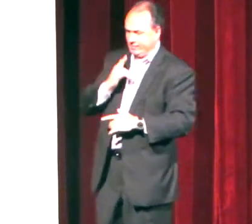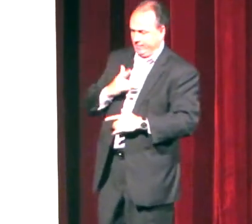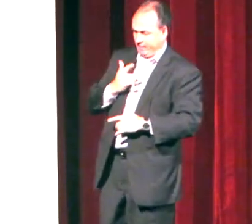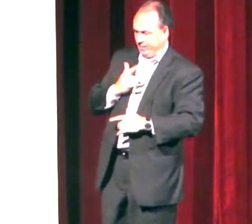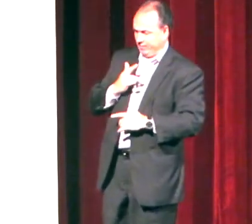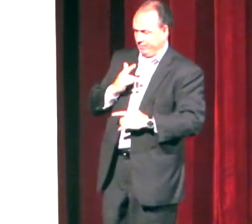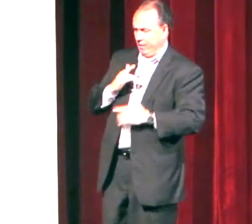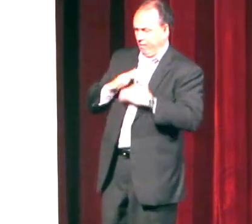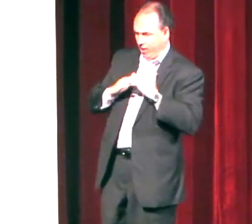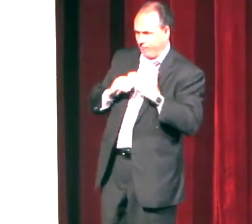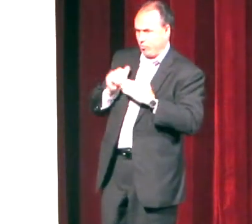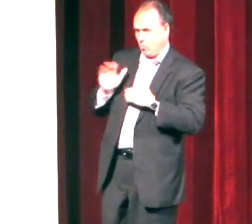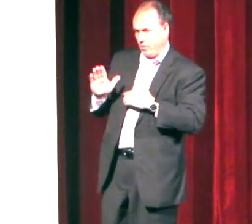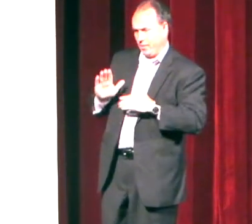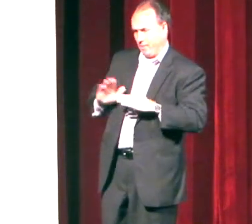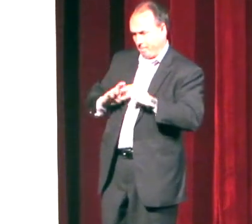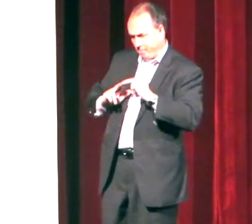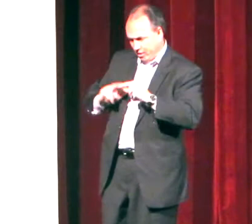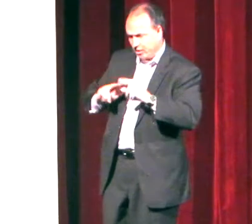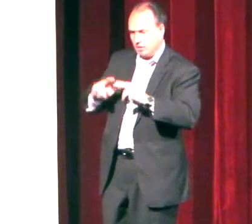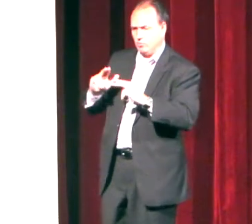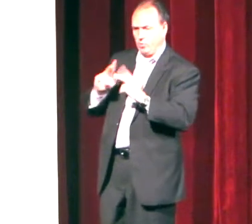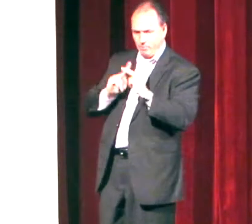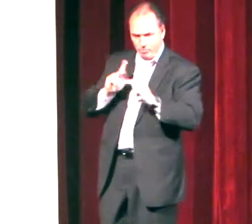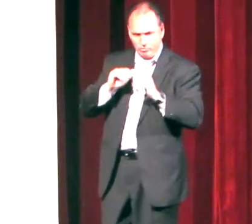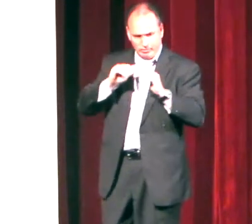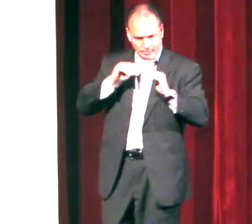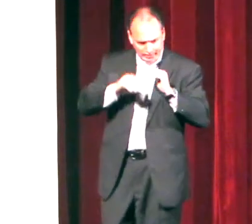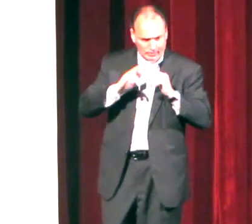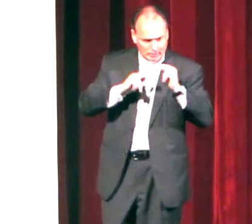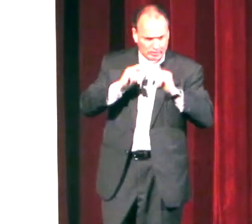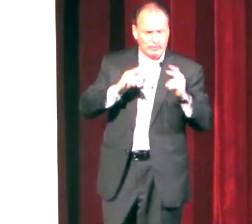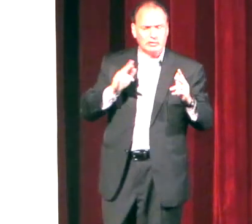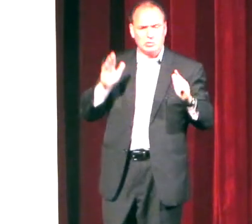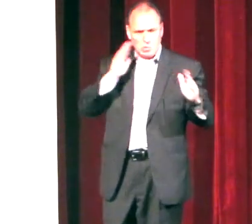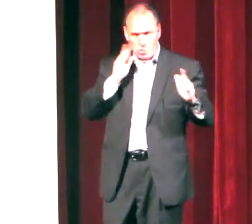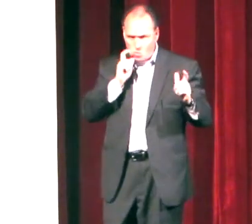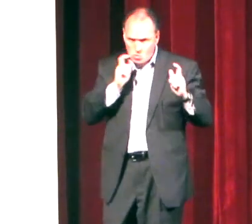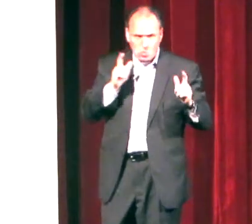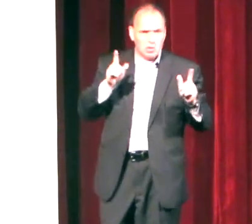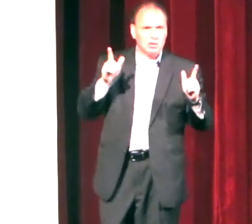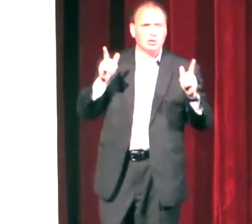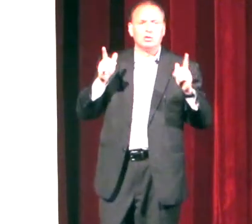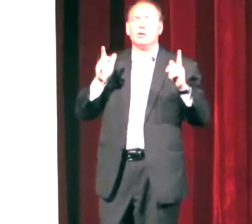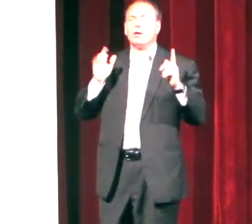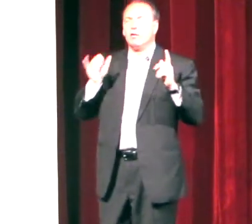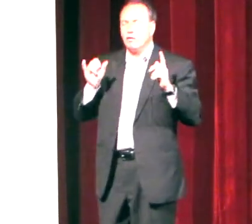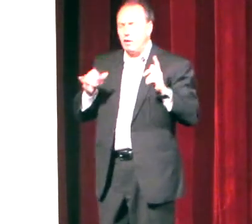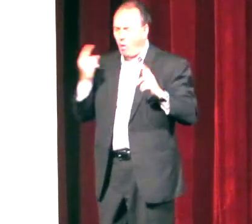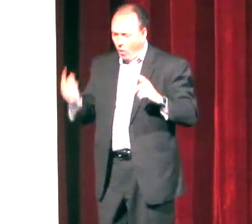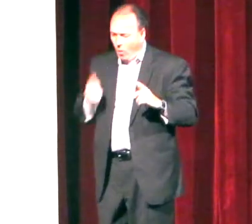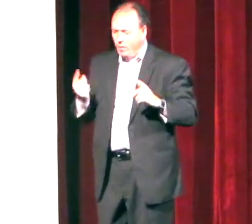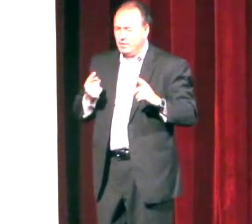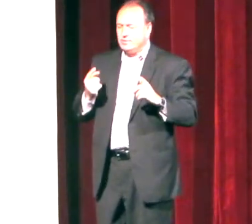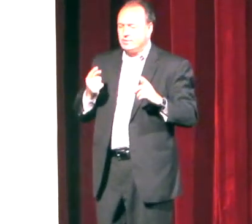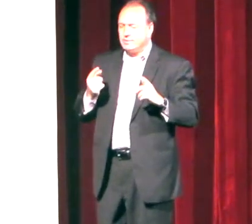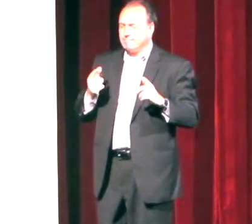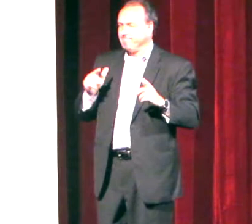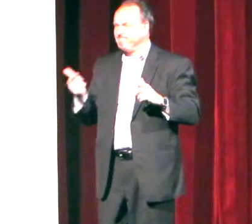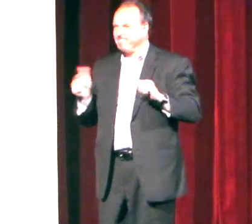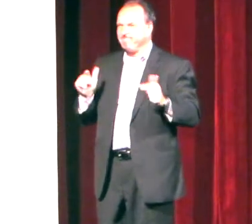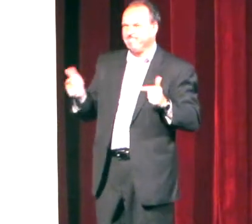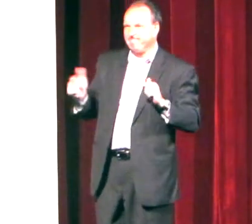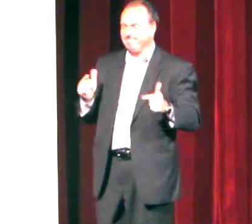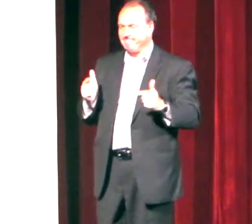comfortable with the building, with the people in the building. And there's always this trade-off at